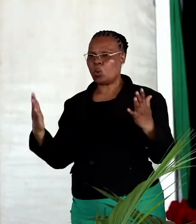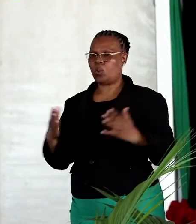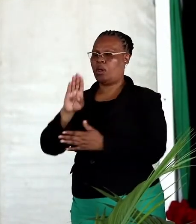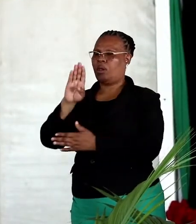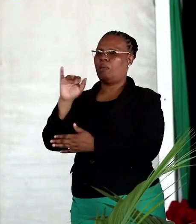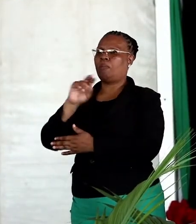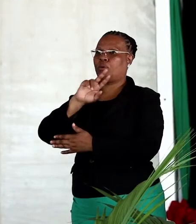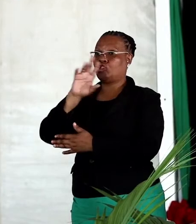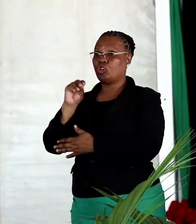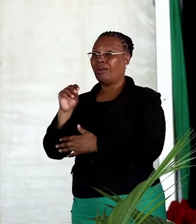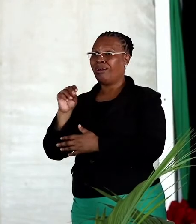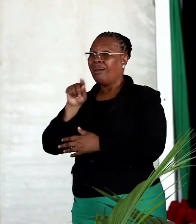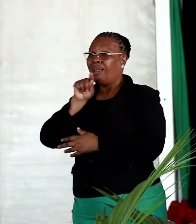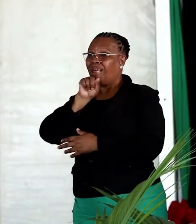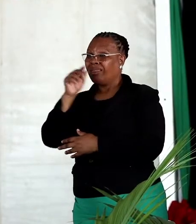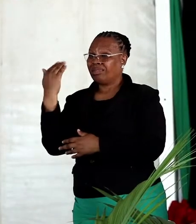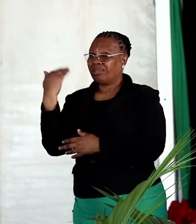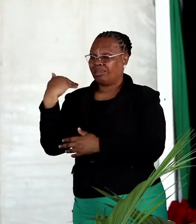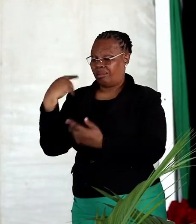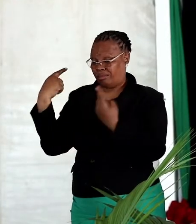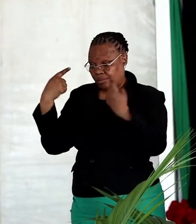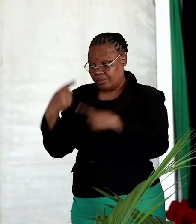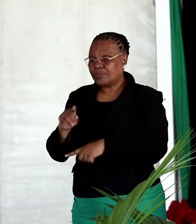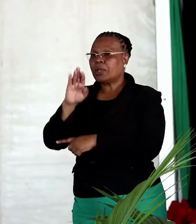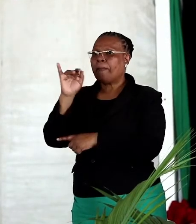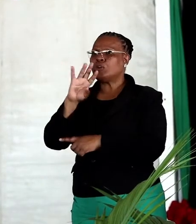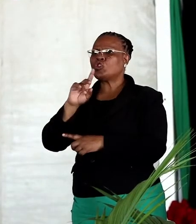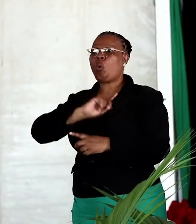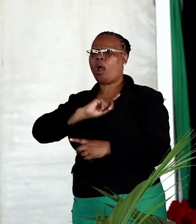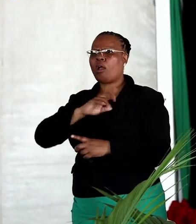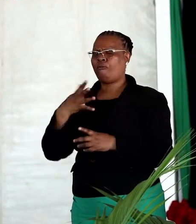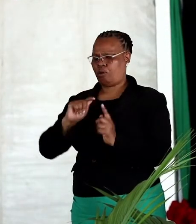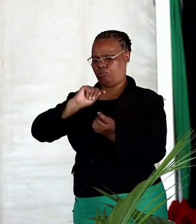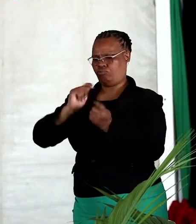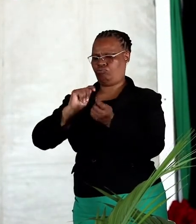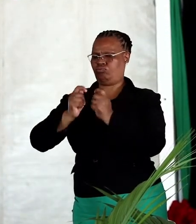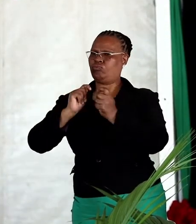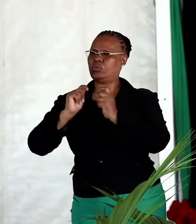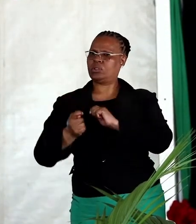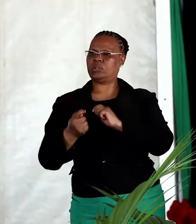not only for themselves, but it was for the whole country.